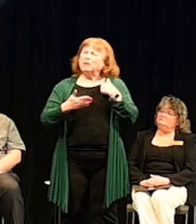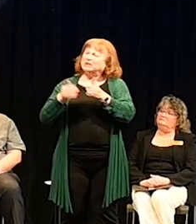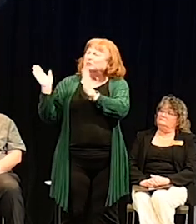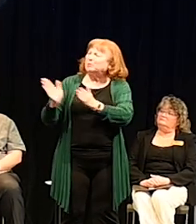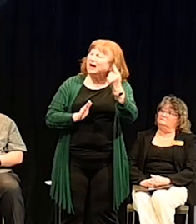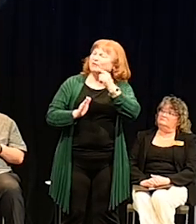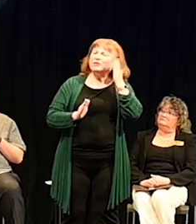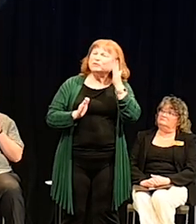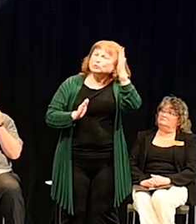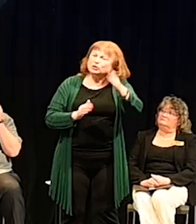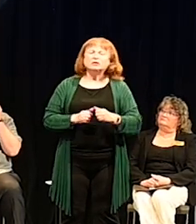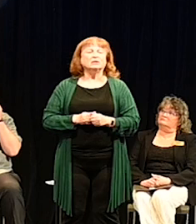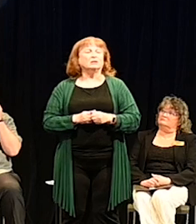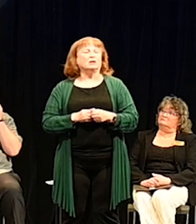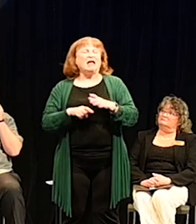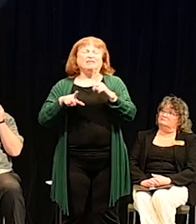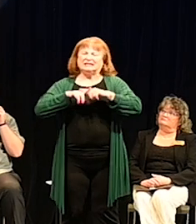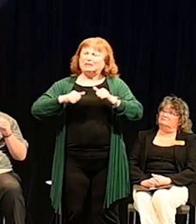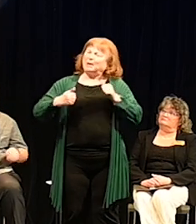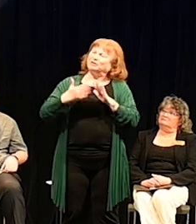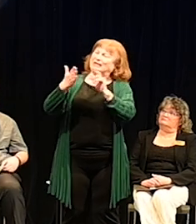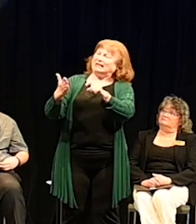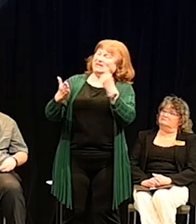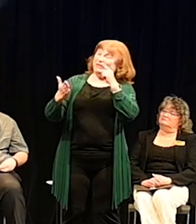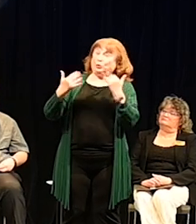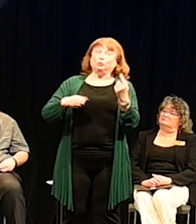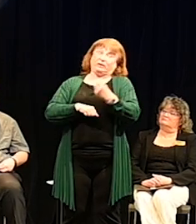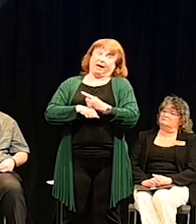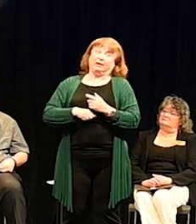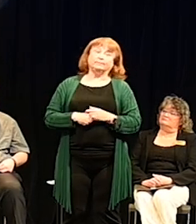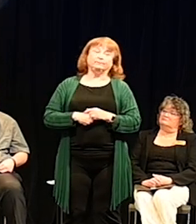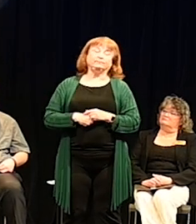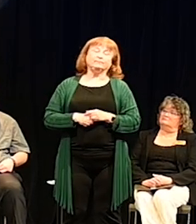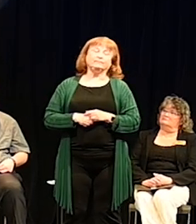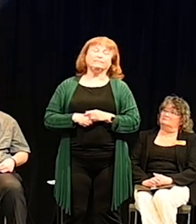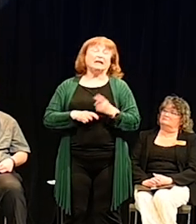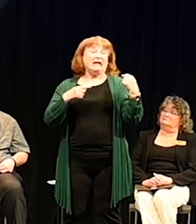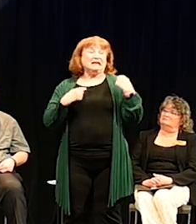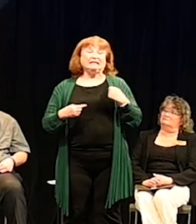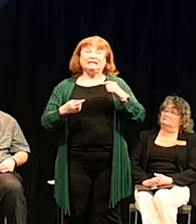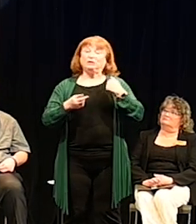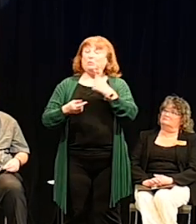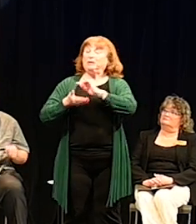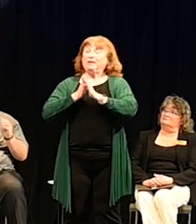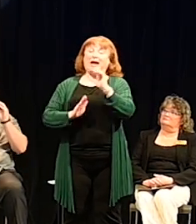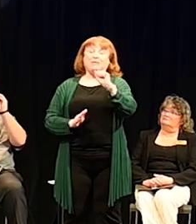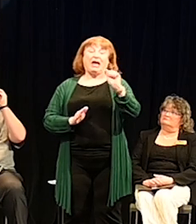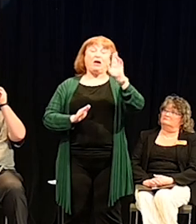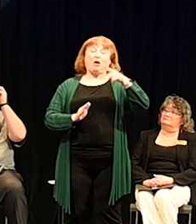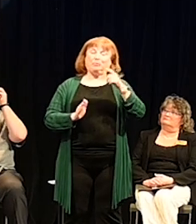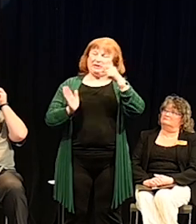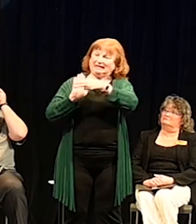prepare for a future while addressing the needs of today. Now, since becoming an AARP